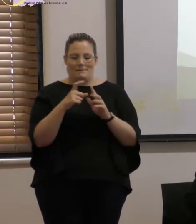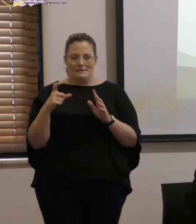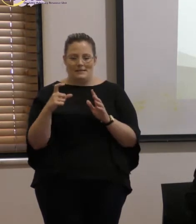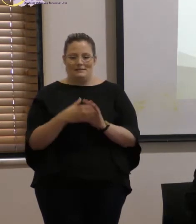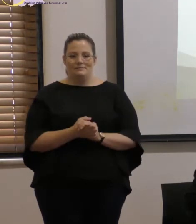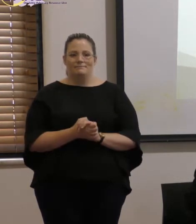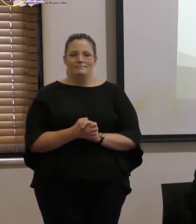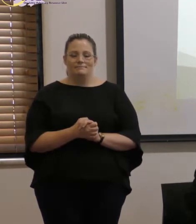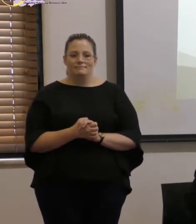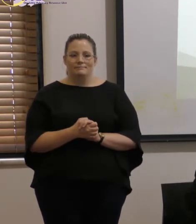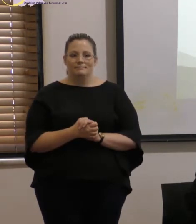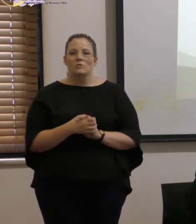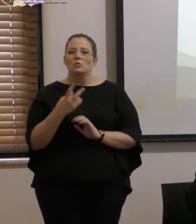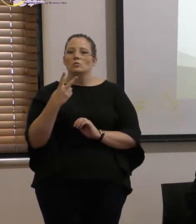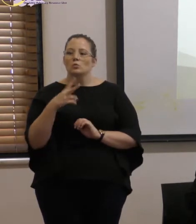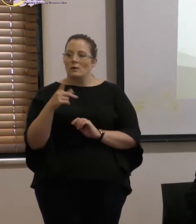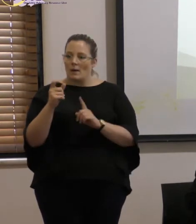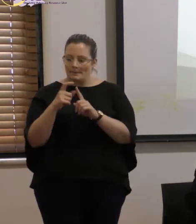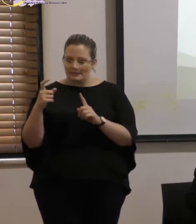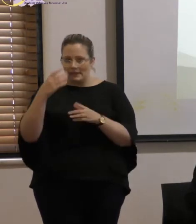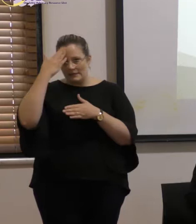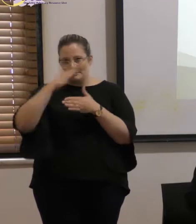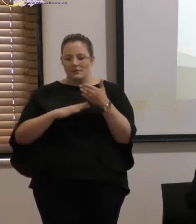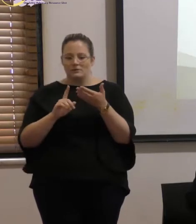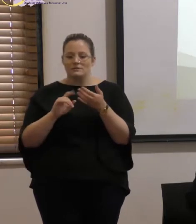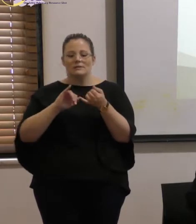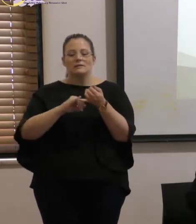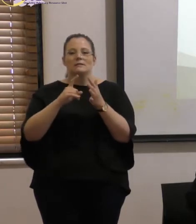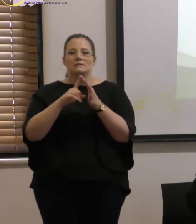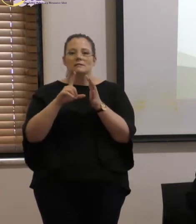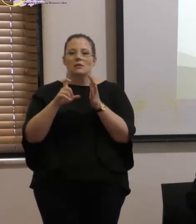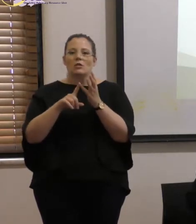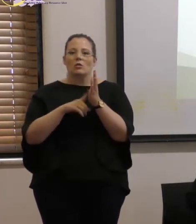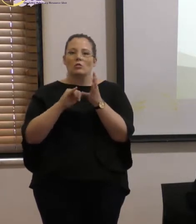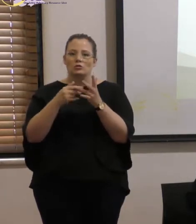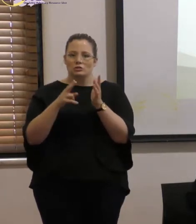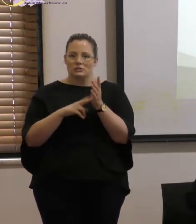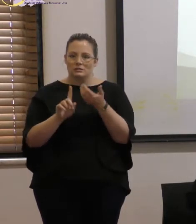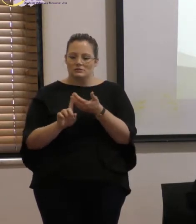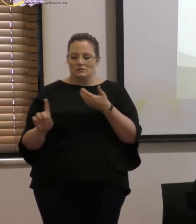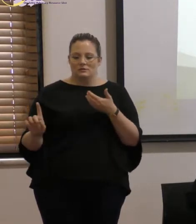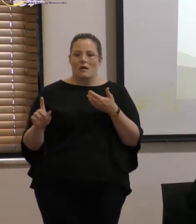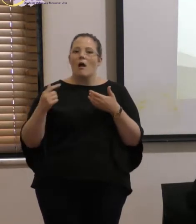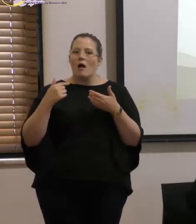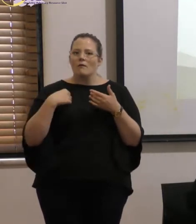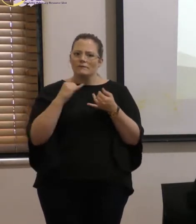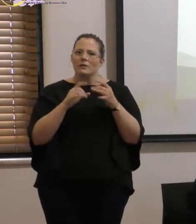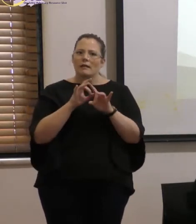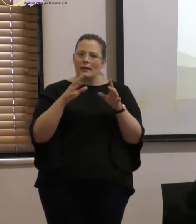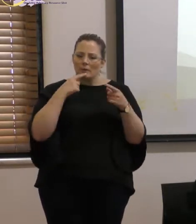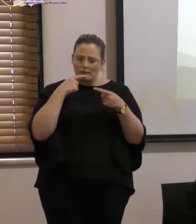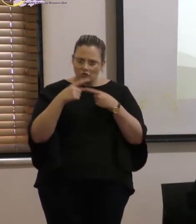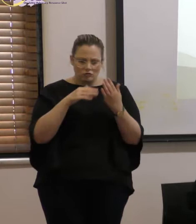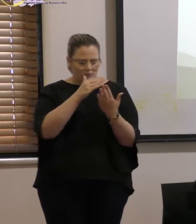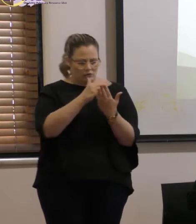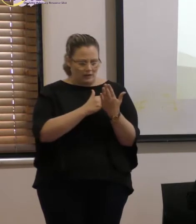21% of students with disability experienced seclusion at school, and we gave very strict definitions. I can tell you what they were, but they basically aligned with the